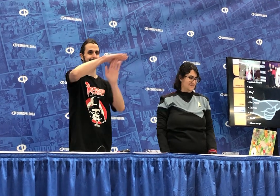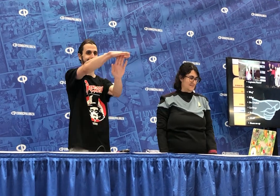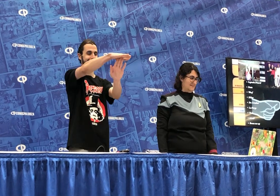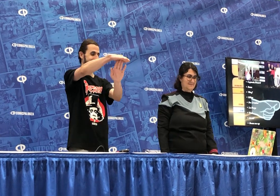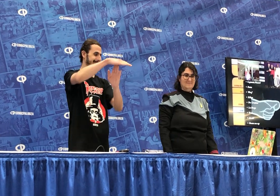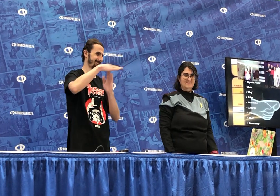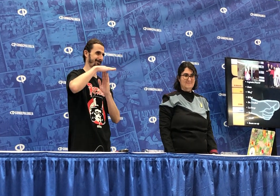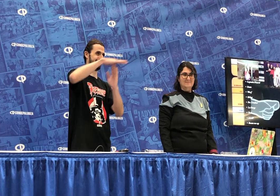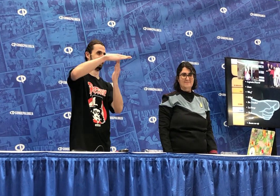Engage.